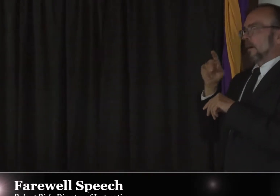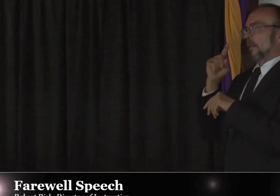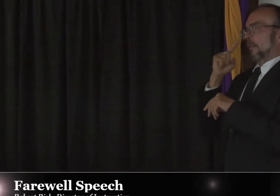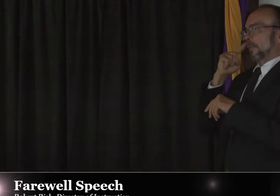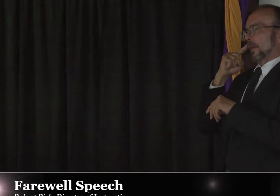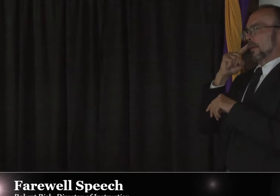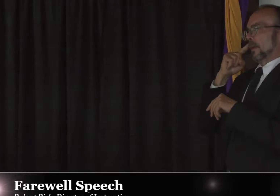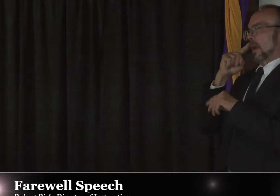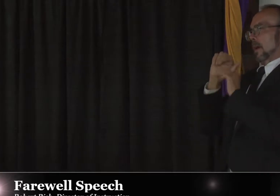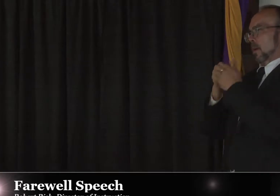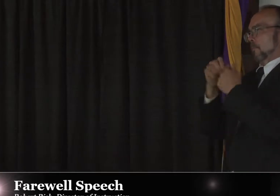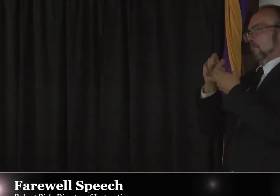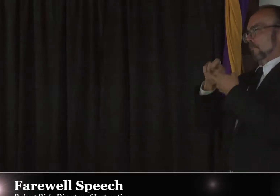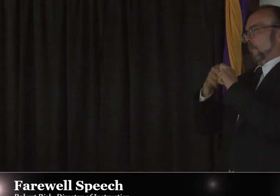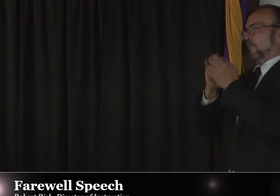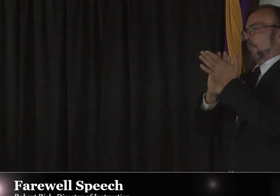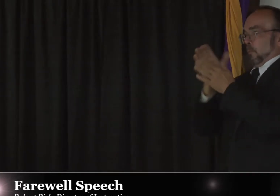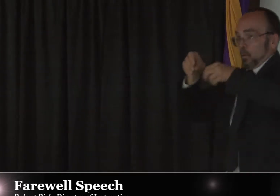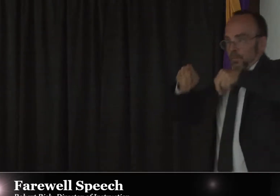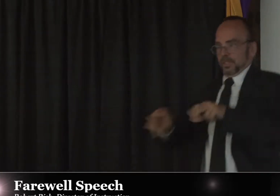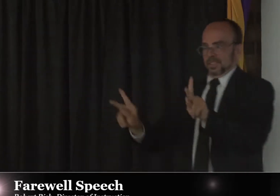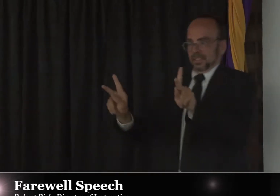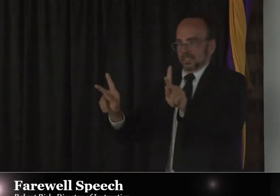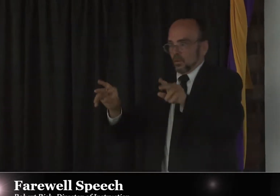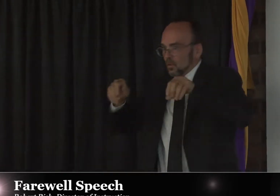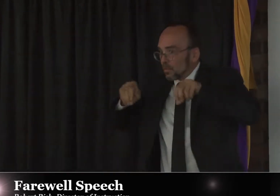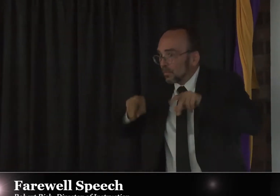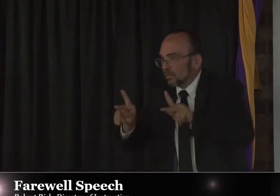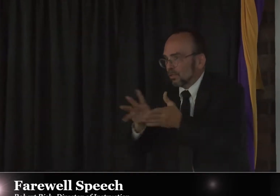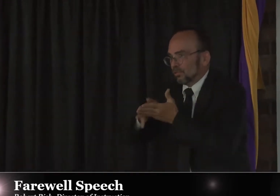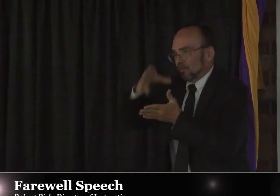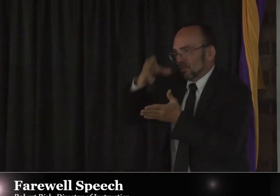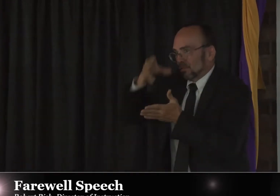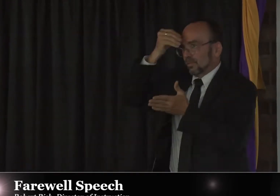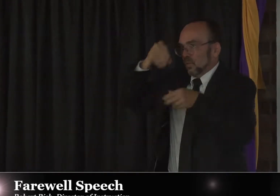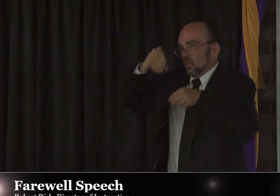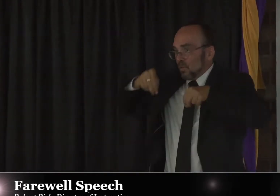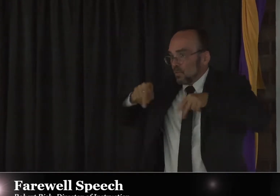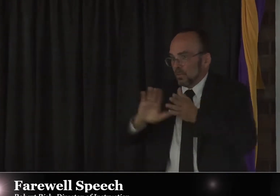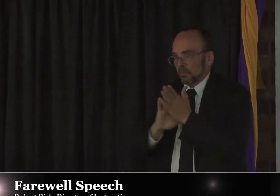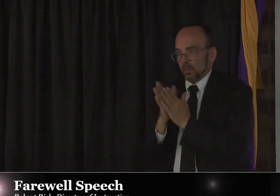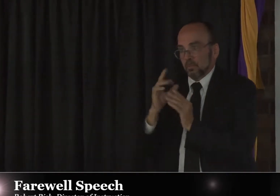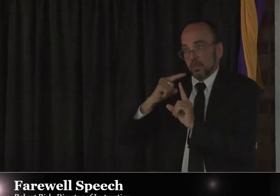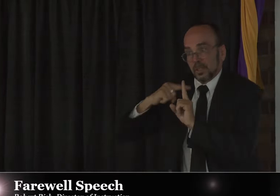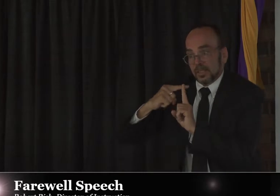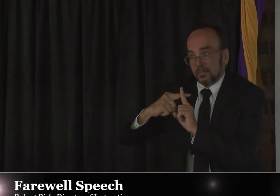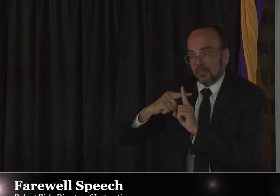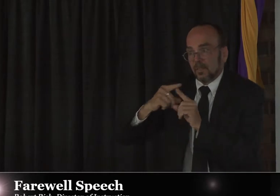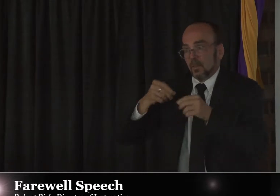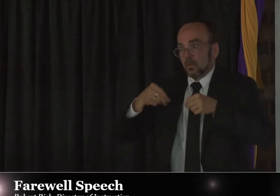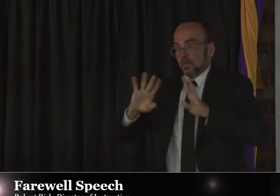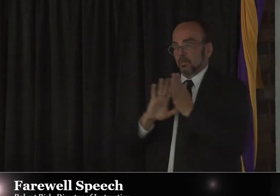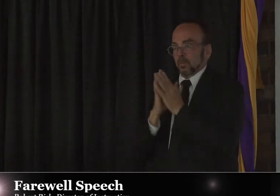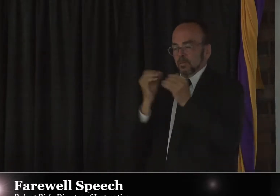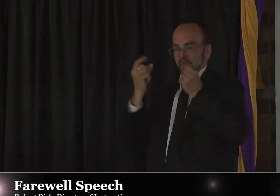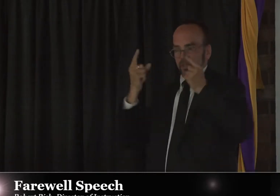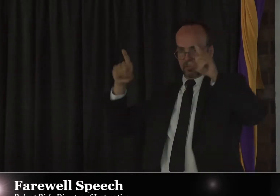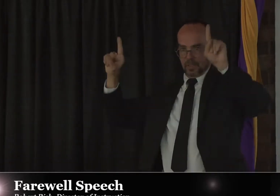them and think, how can this problem become an opportunity for learning, an opportunity for growth, to